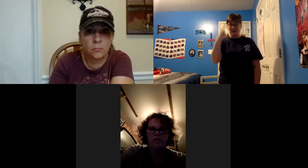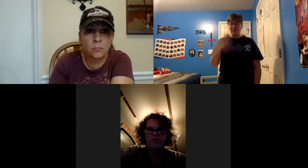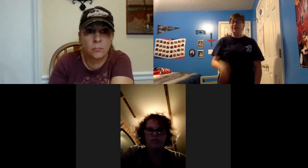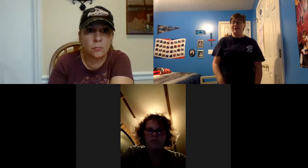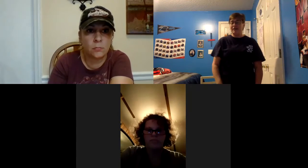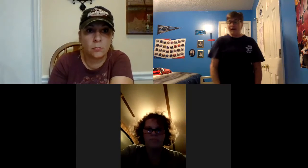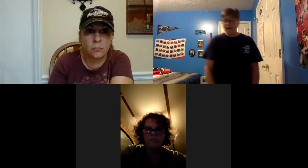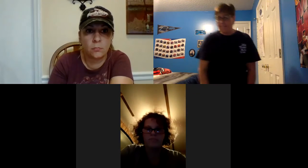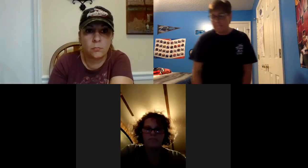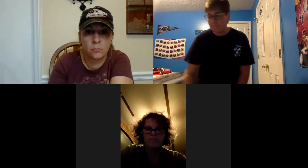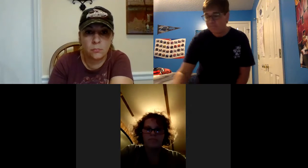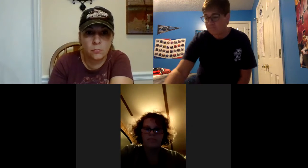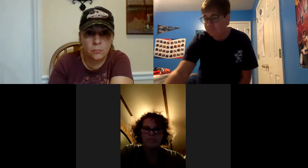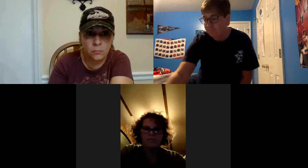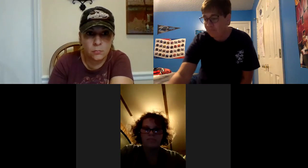talking about.